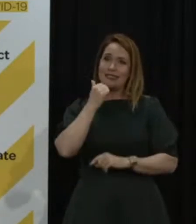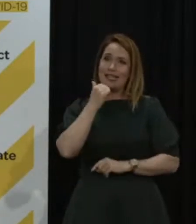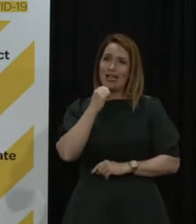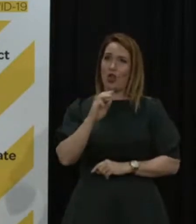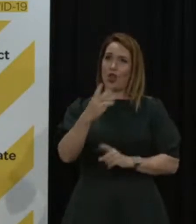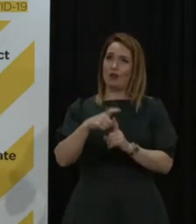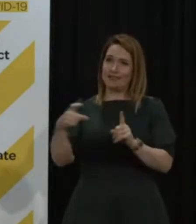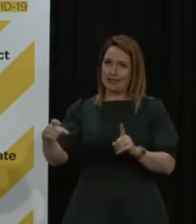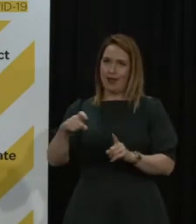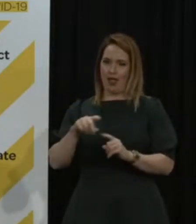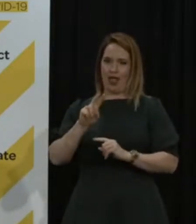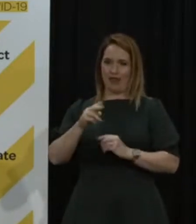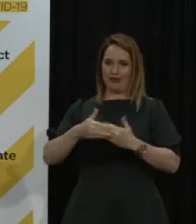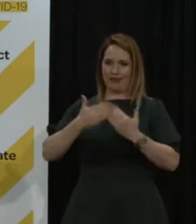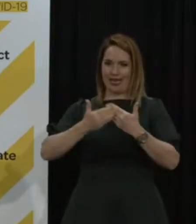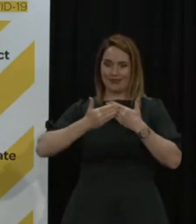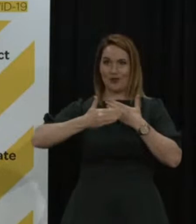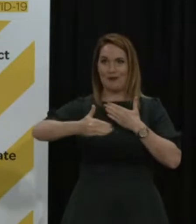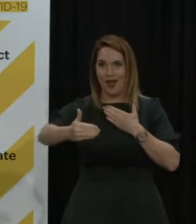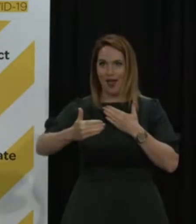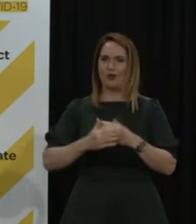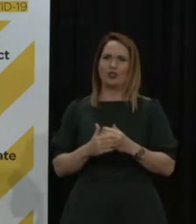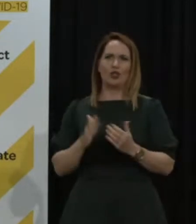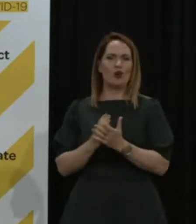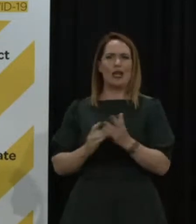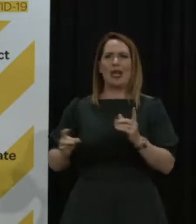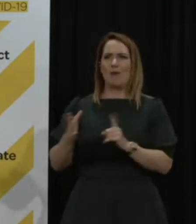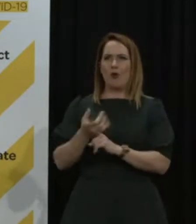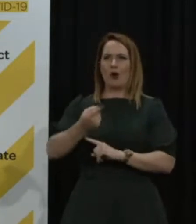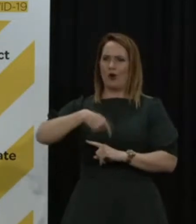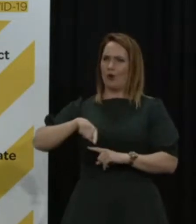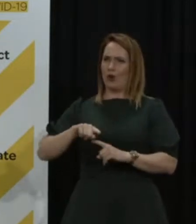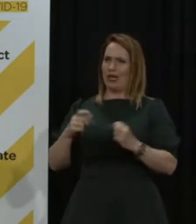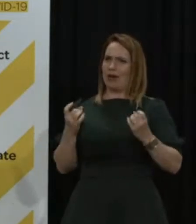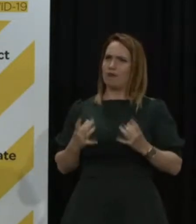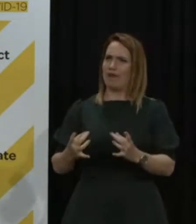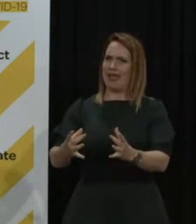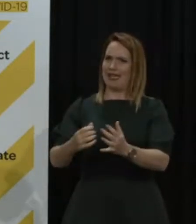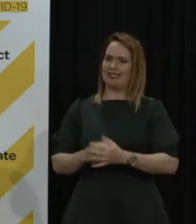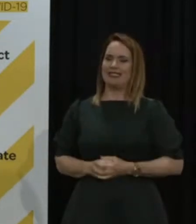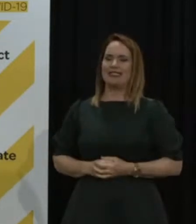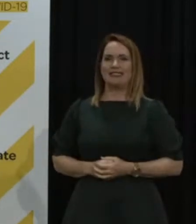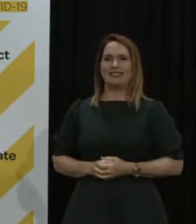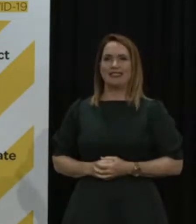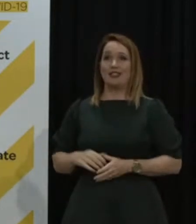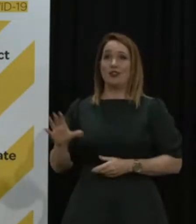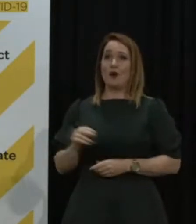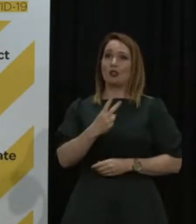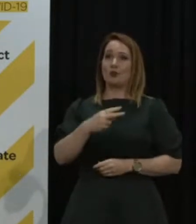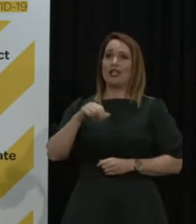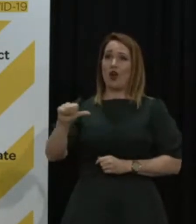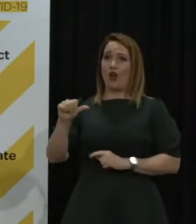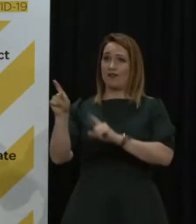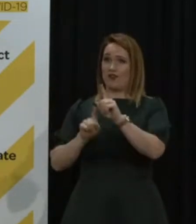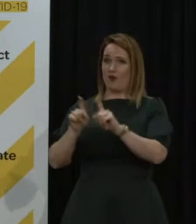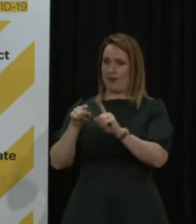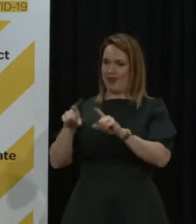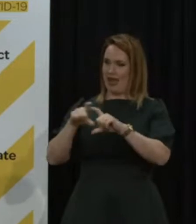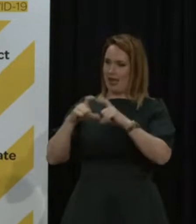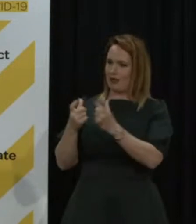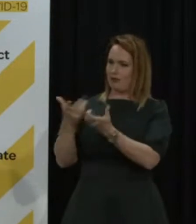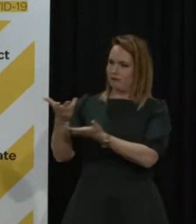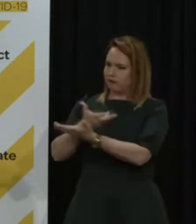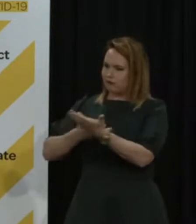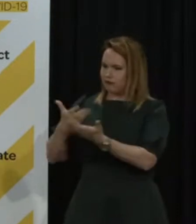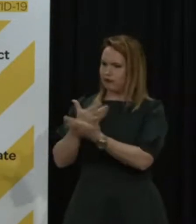everyone gets prepared. You'll know that we've been long signalling that after the 29th of November meeting, that it would be soon after